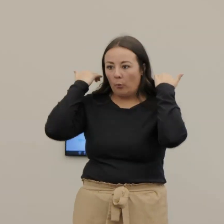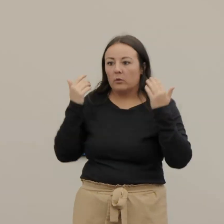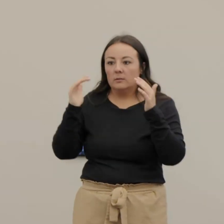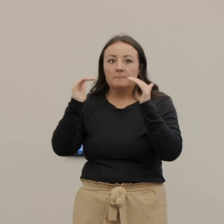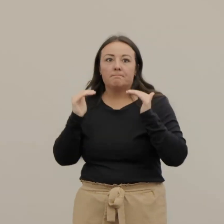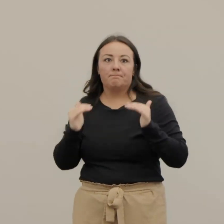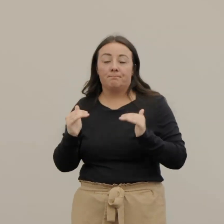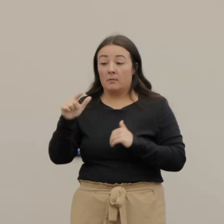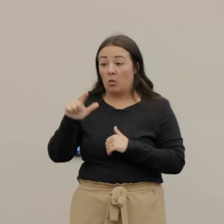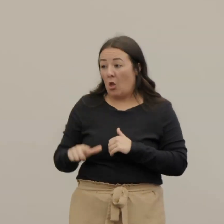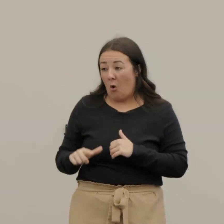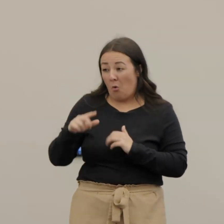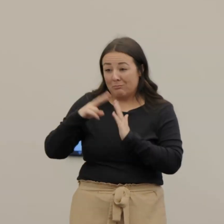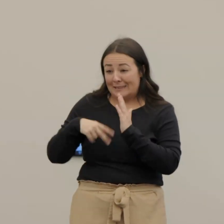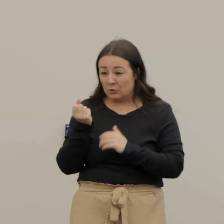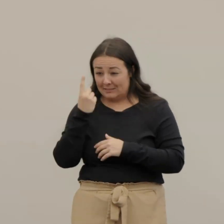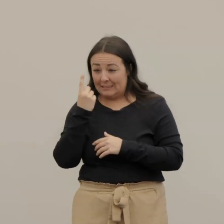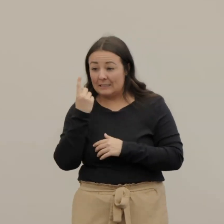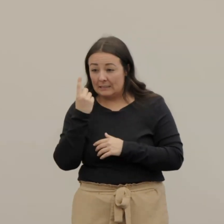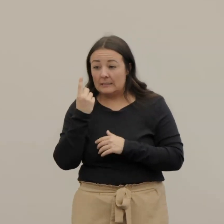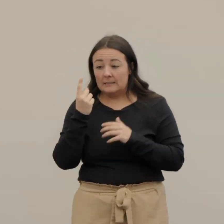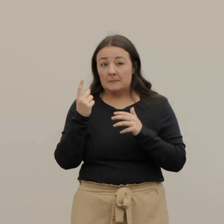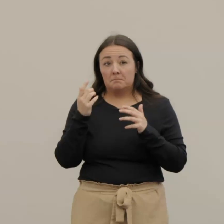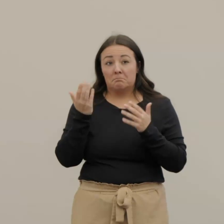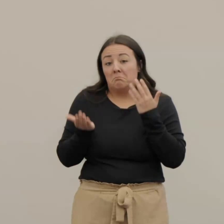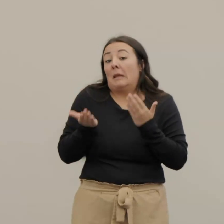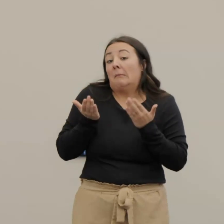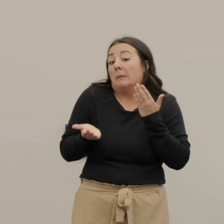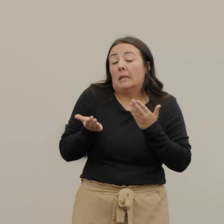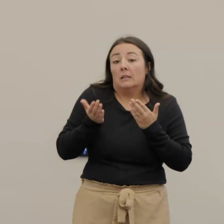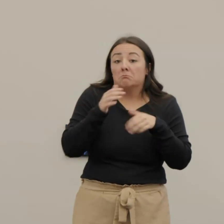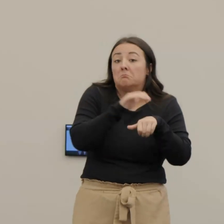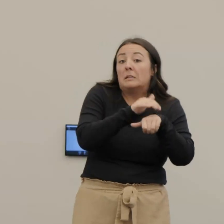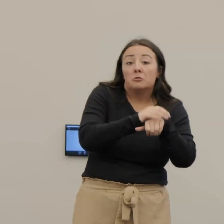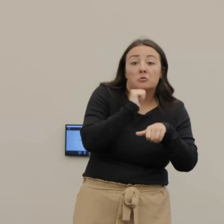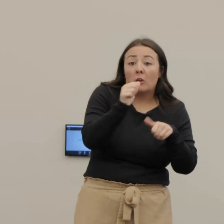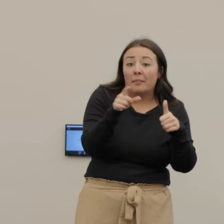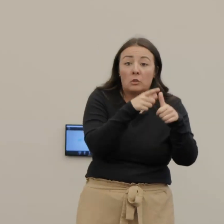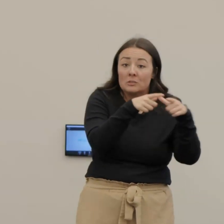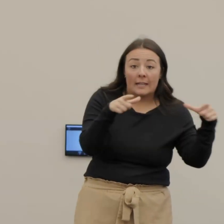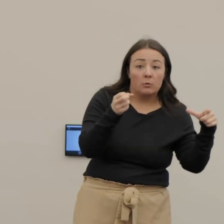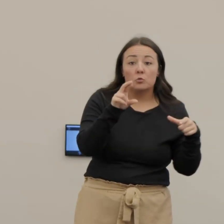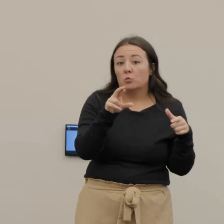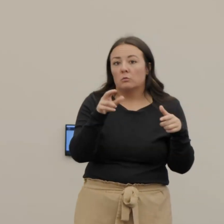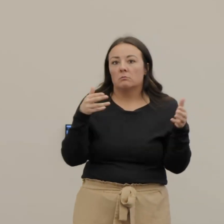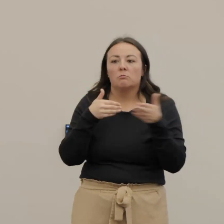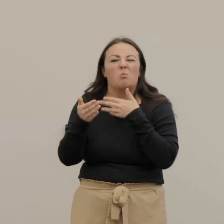low literacy. Maybe English isn't their first language or whatever language the page is written in.